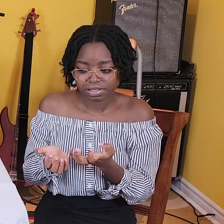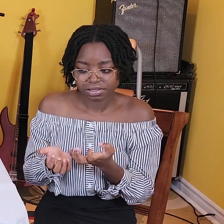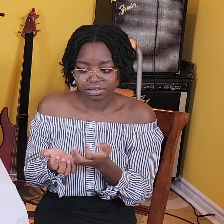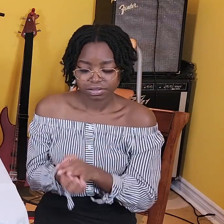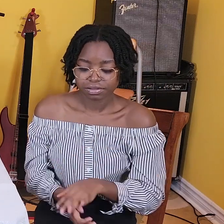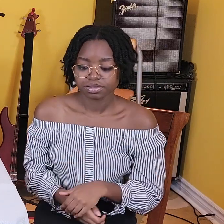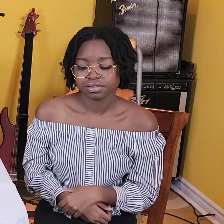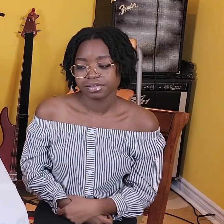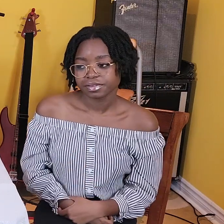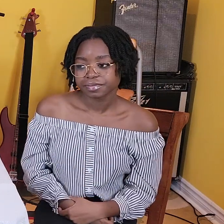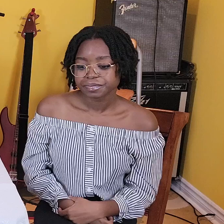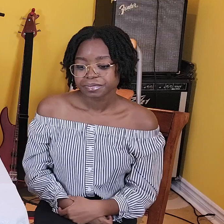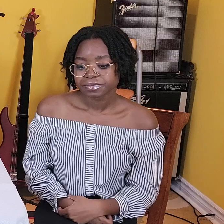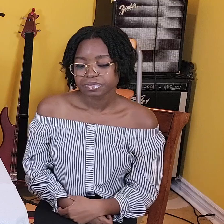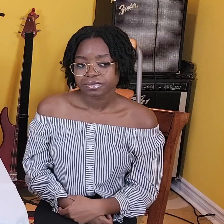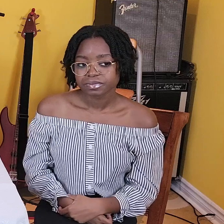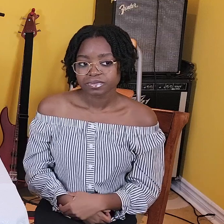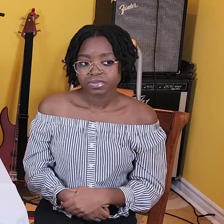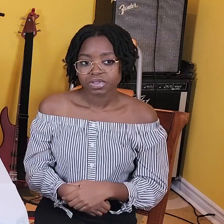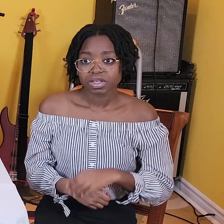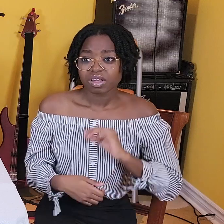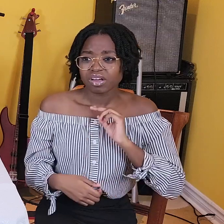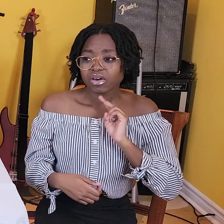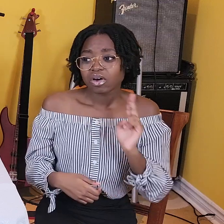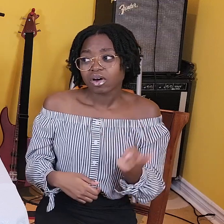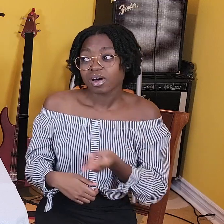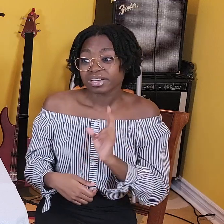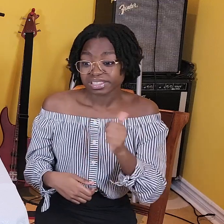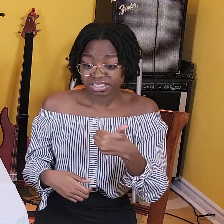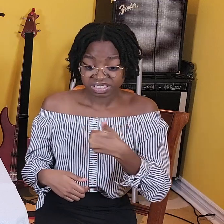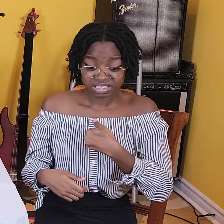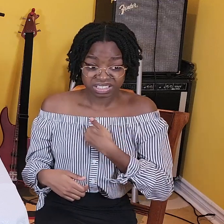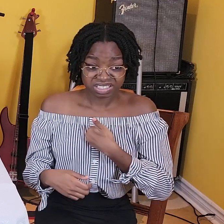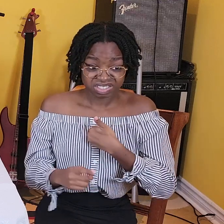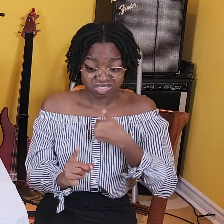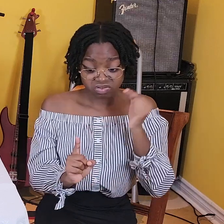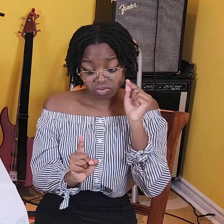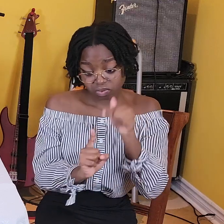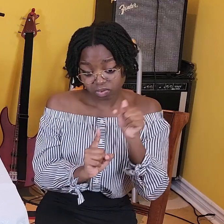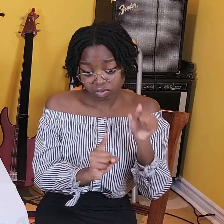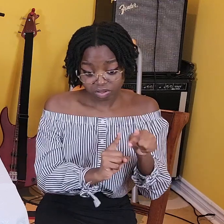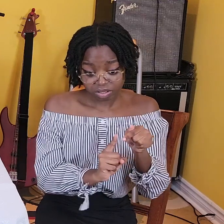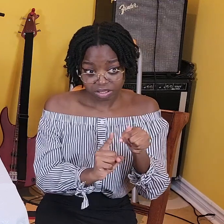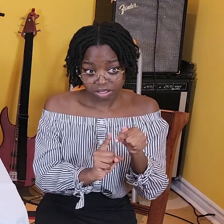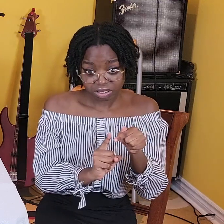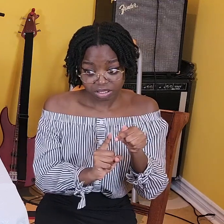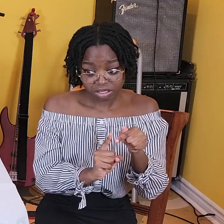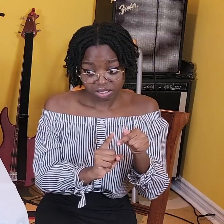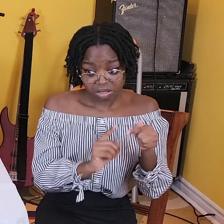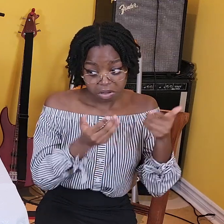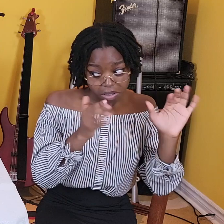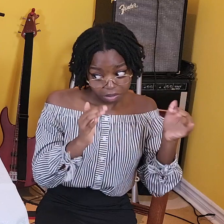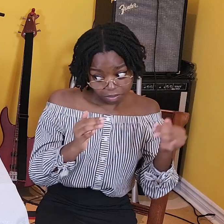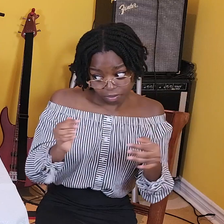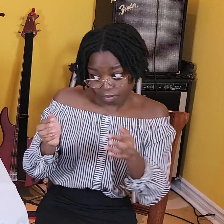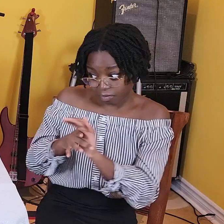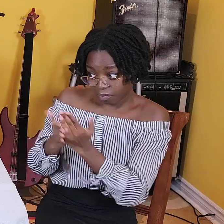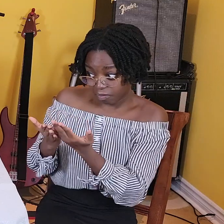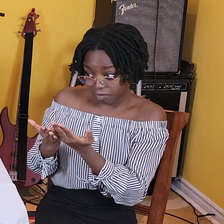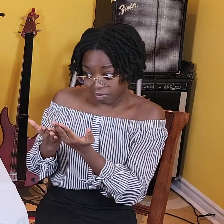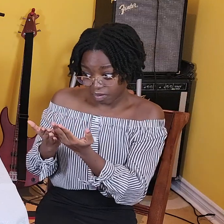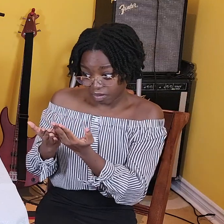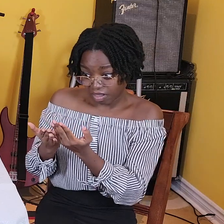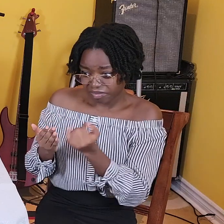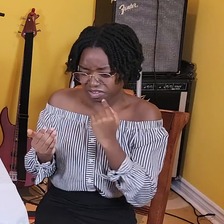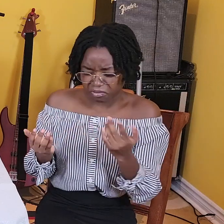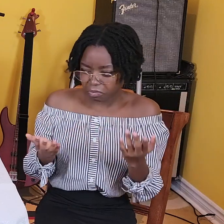We look at our selfish goals, we look at the Bible, and then we say, wait a minute, you know what? And then we push the